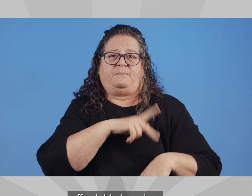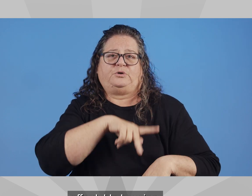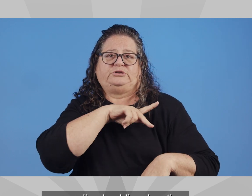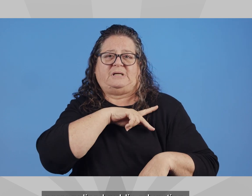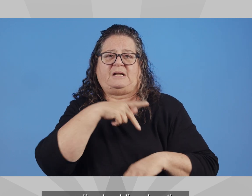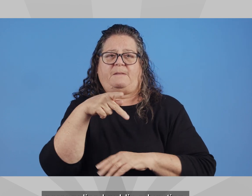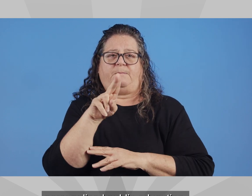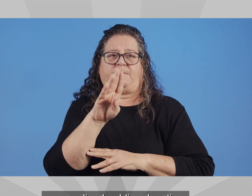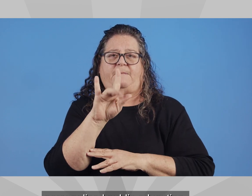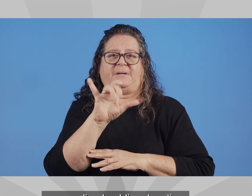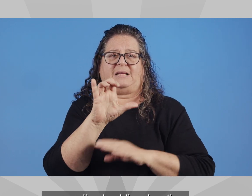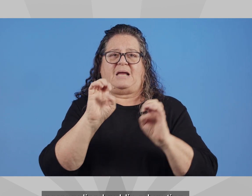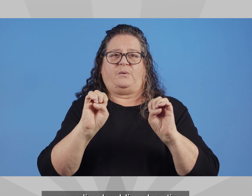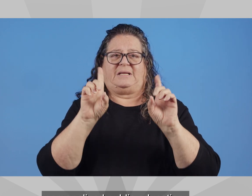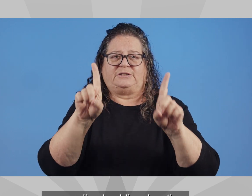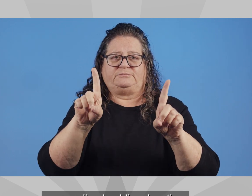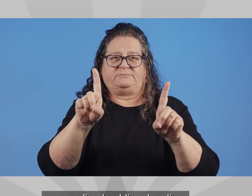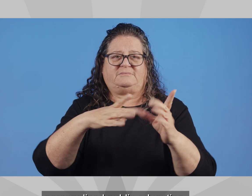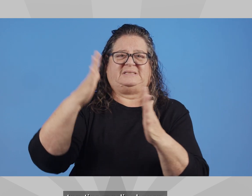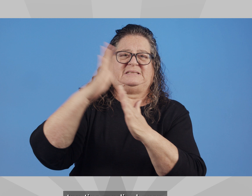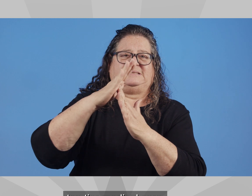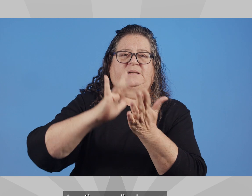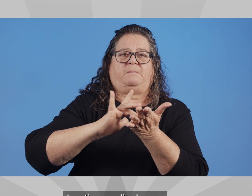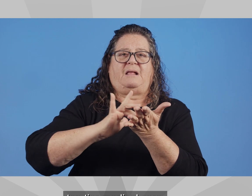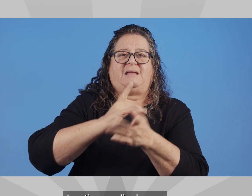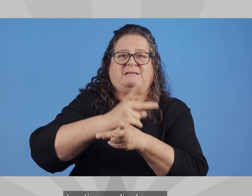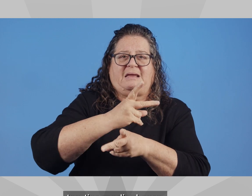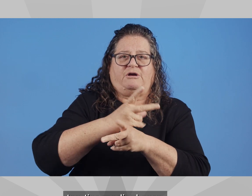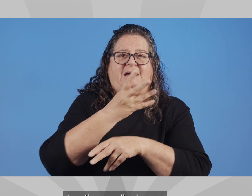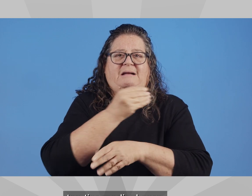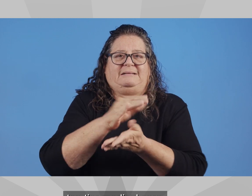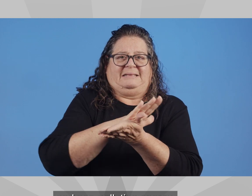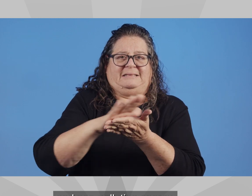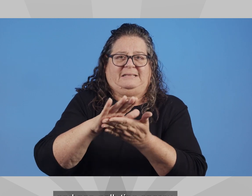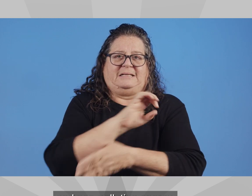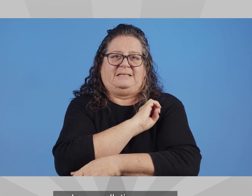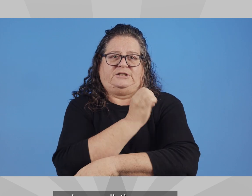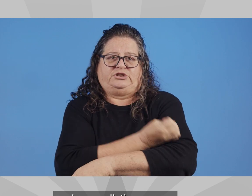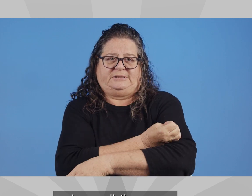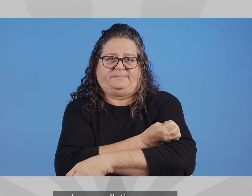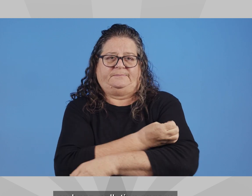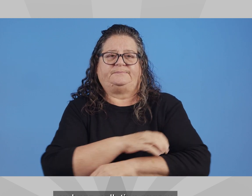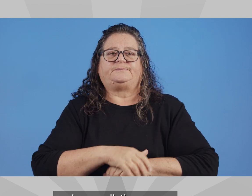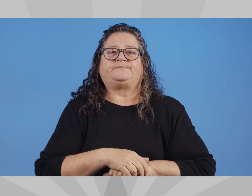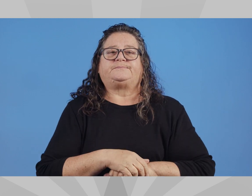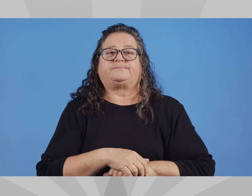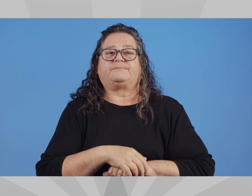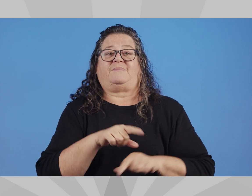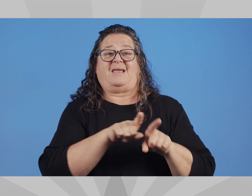housing, personalized public education, top-tier medical care, and non-polluting